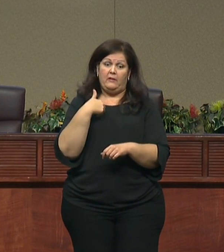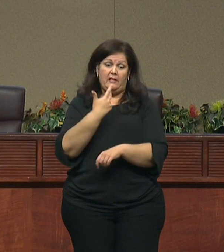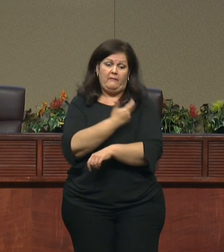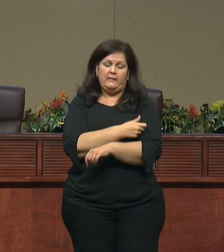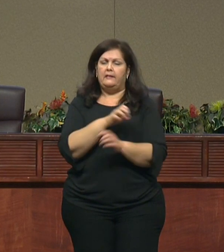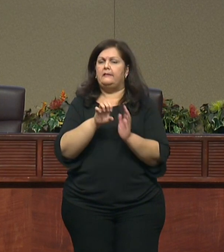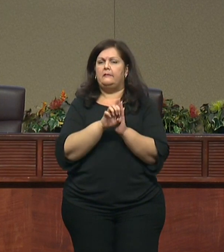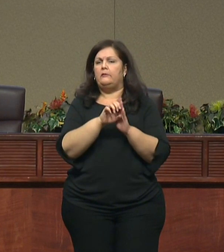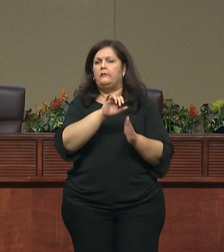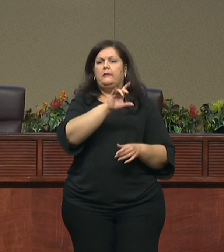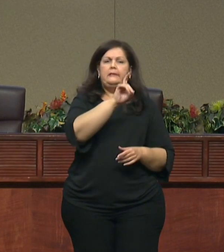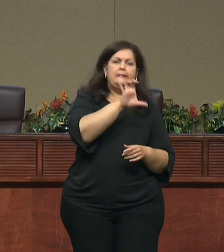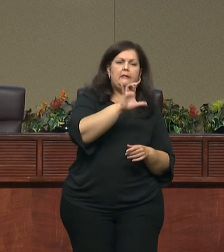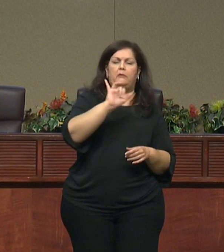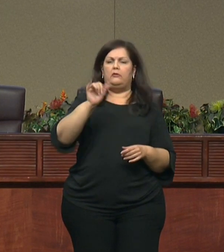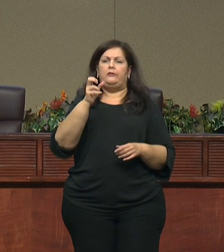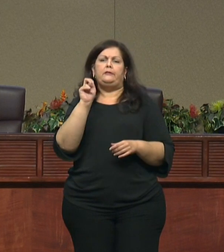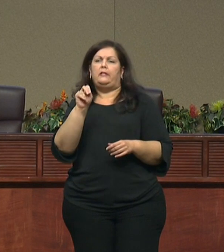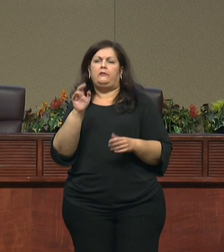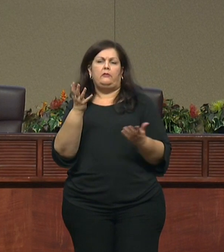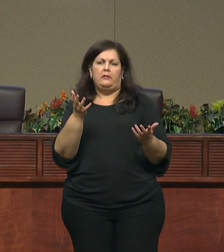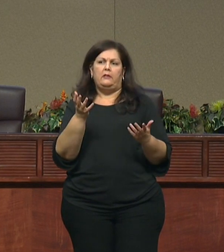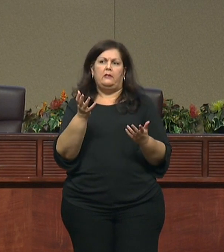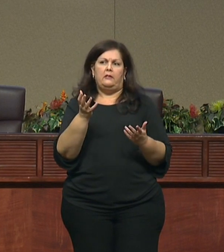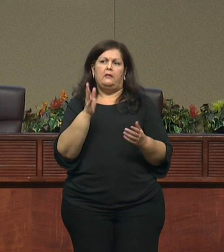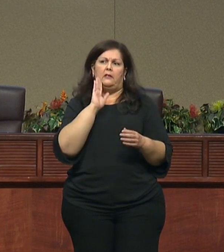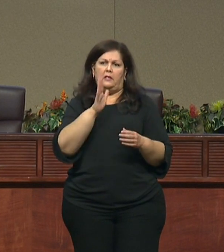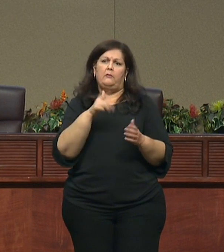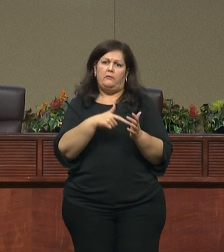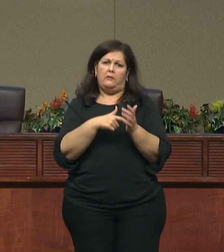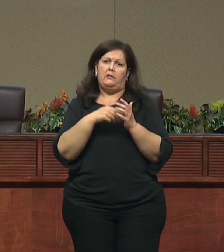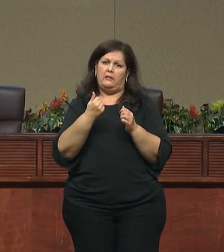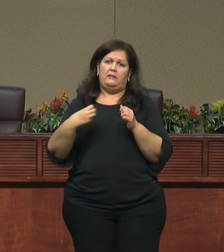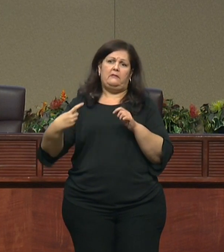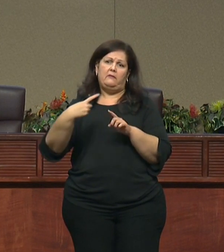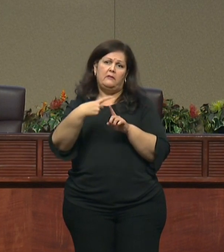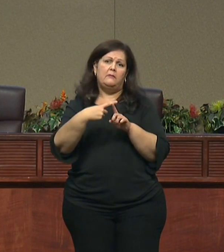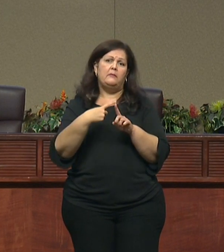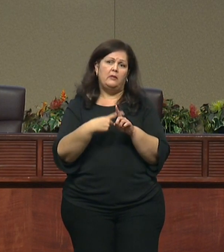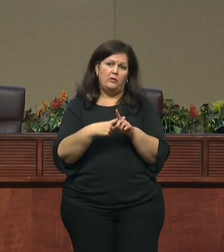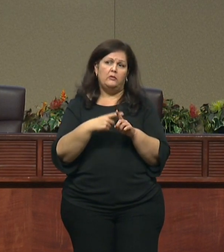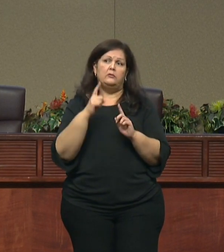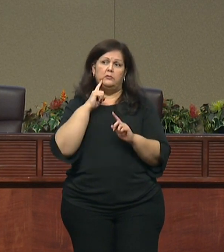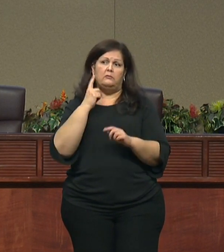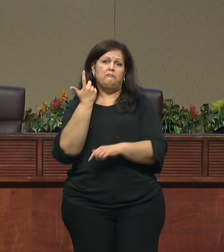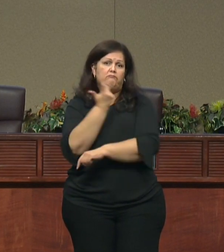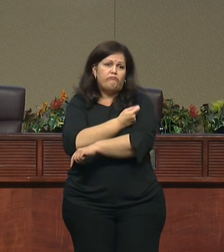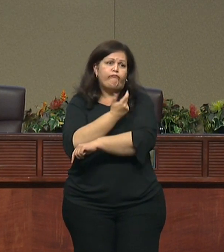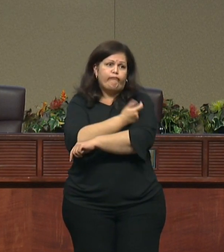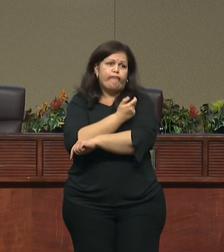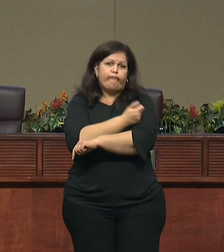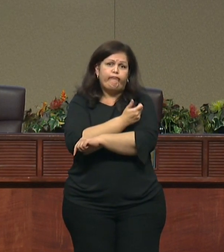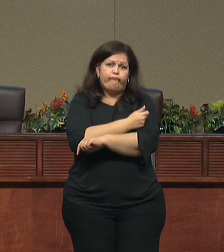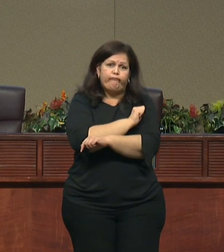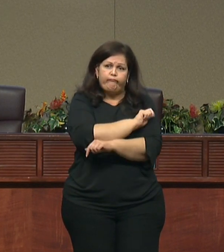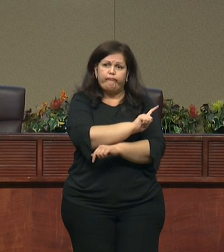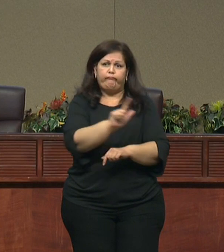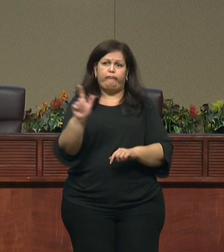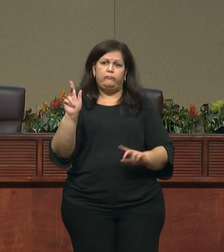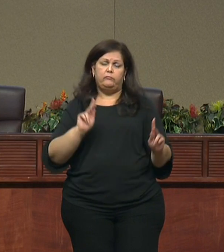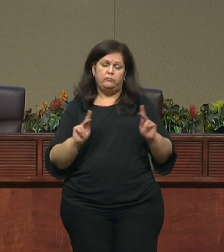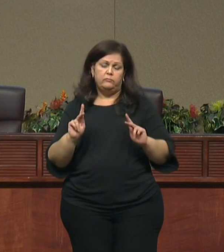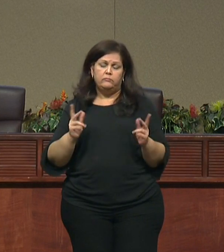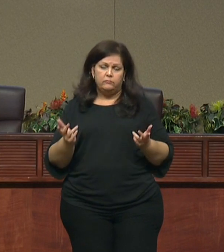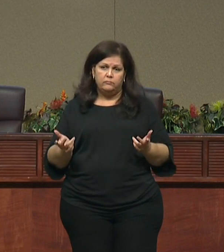December, January, it's going to take us a few months to vaccinate. First, we have to